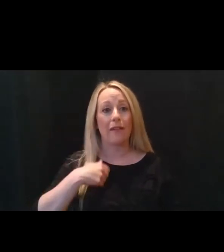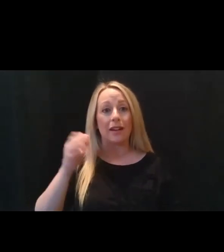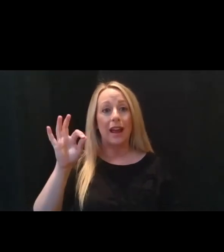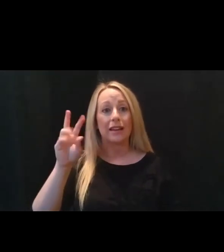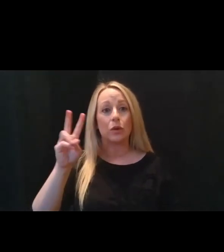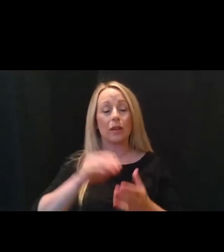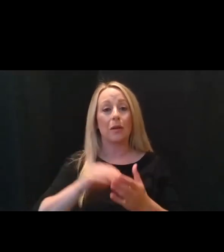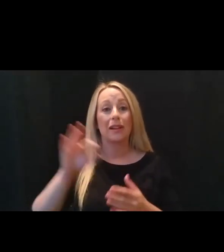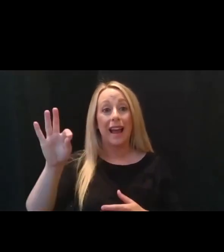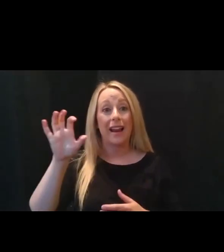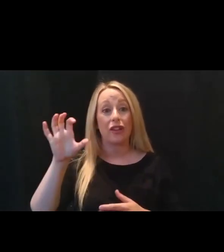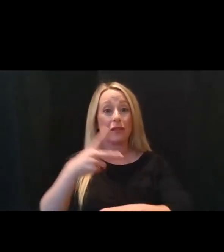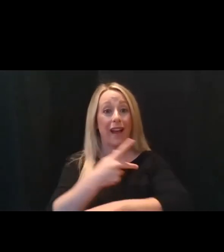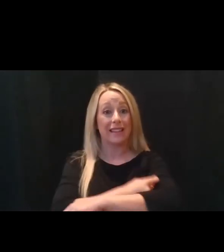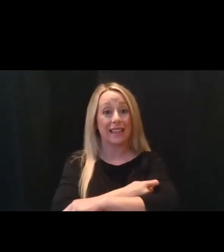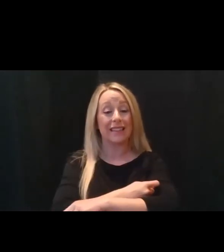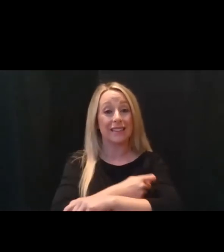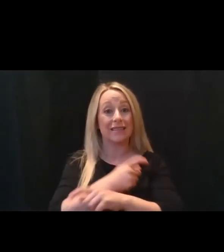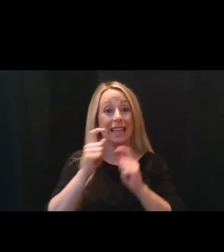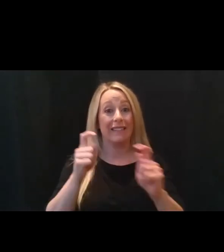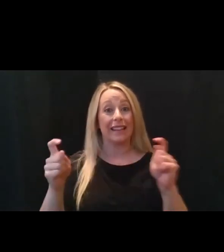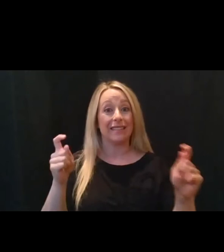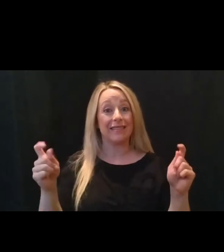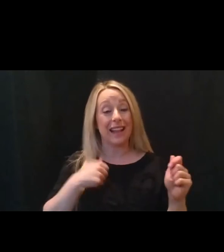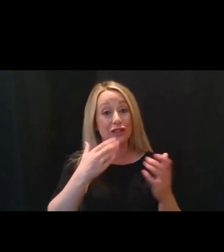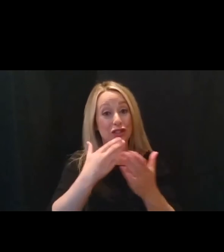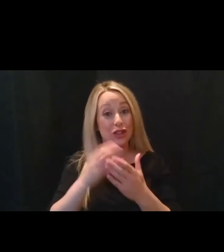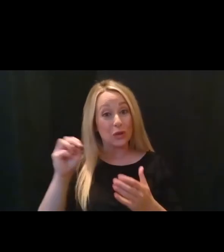92,900 vaccines given, which is good news, with